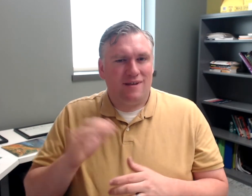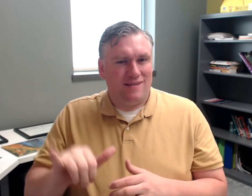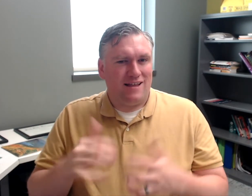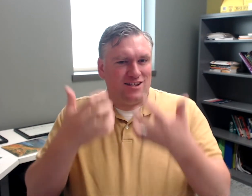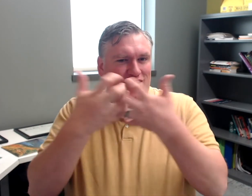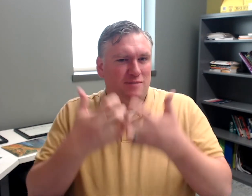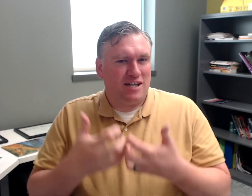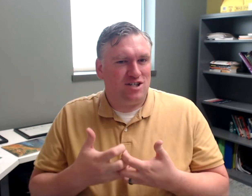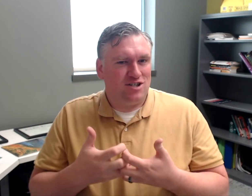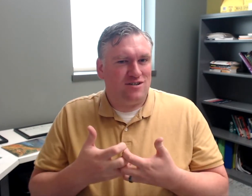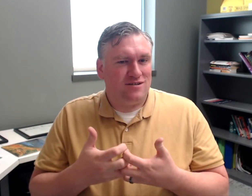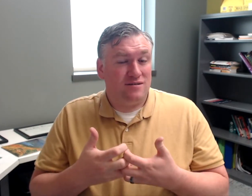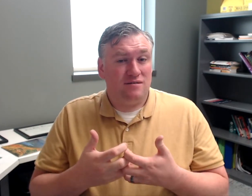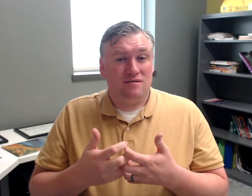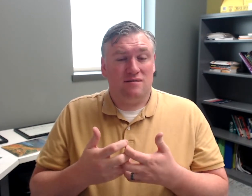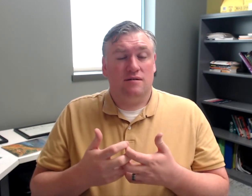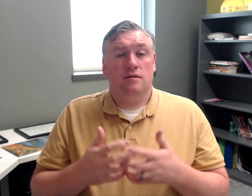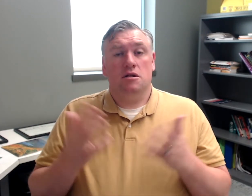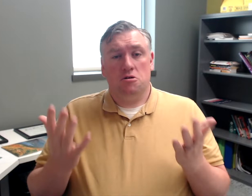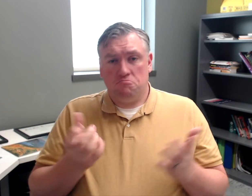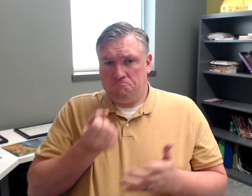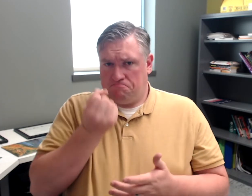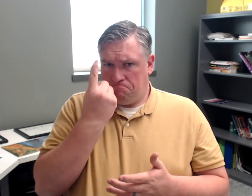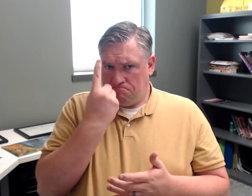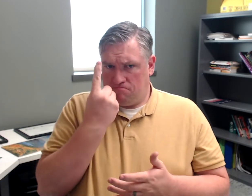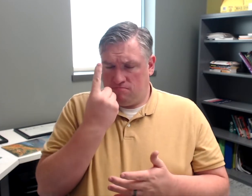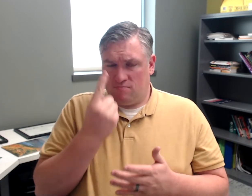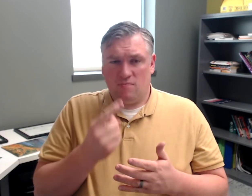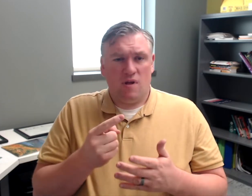we do that? That's accommodations.